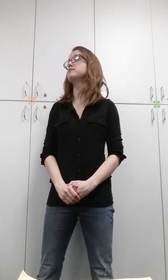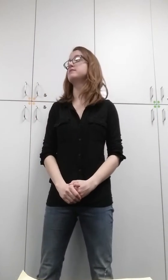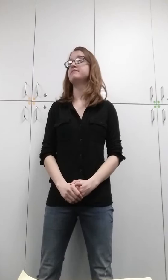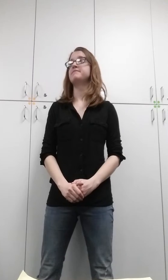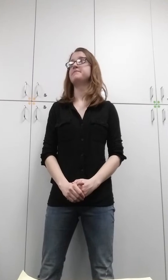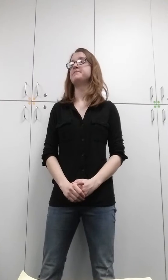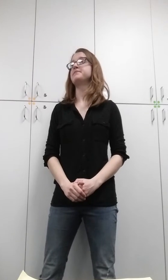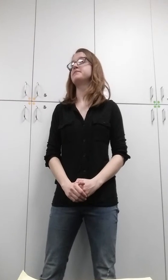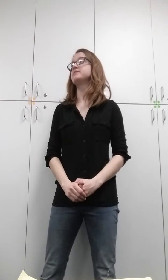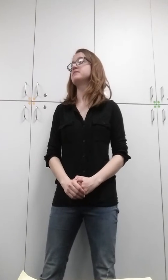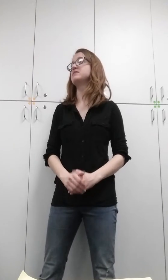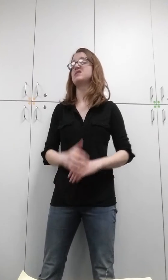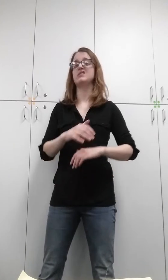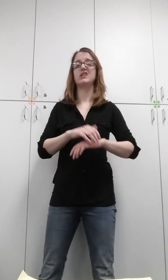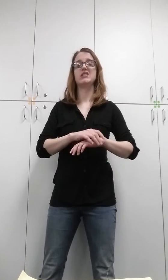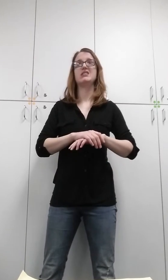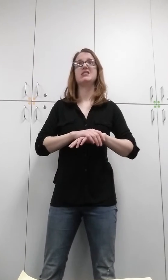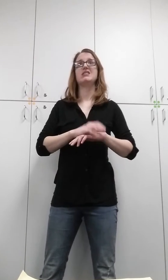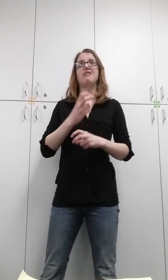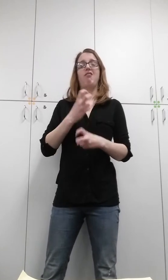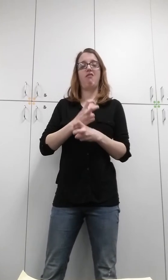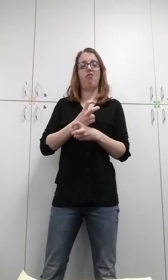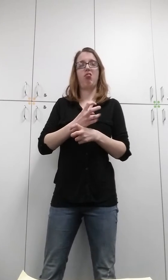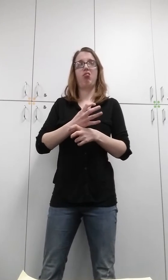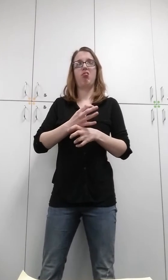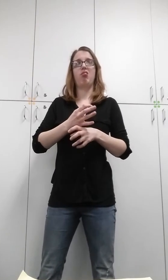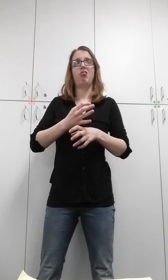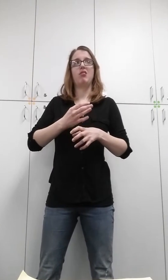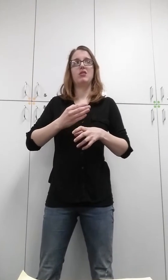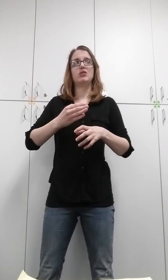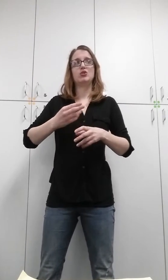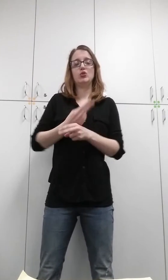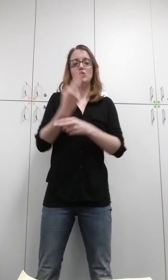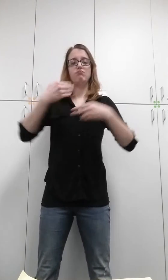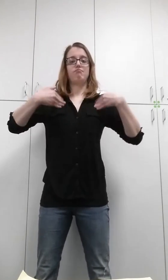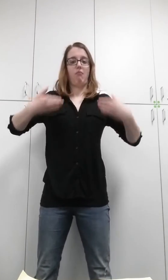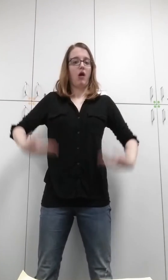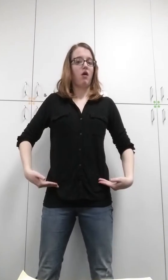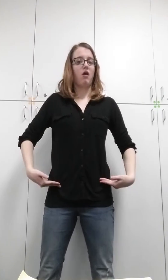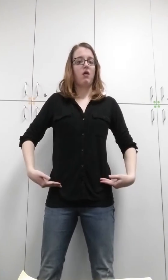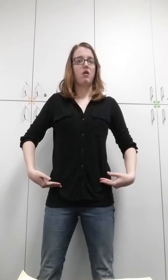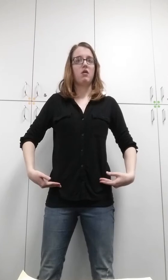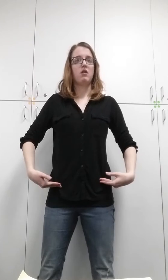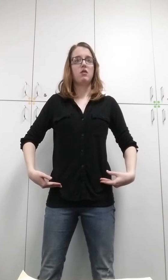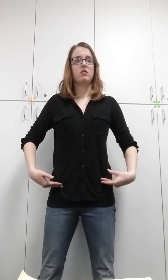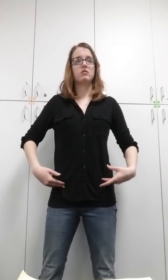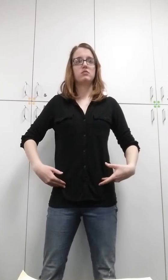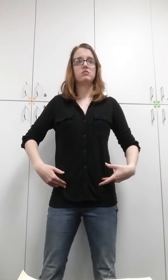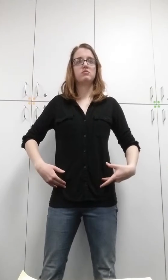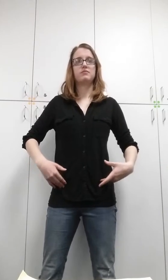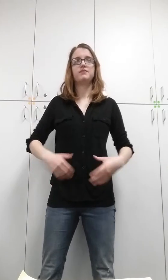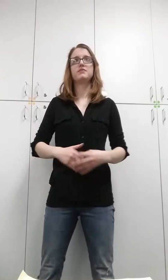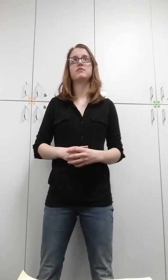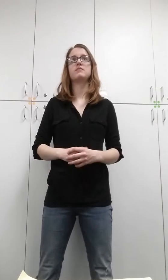world, we don't do this. We use our words and we talk to each other. But remember the difference between the two languages. ASL